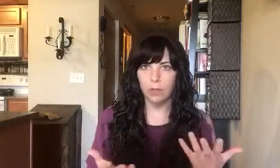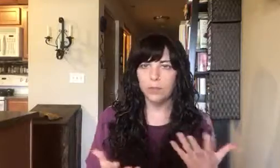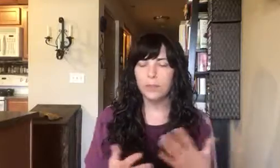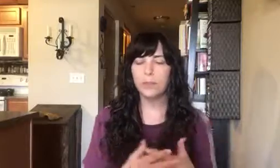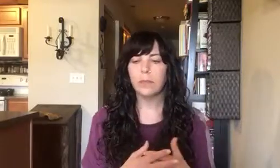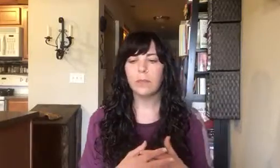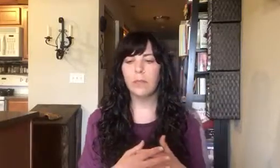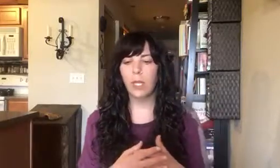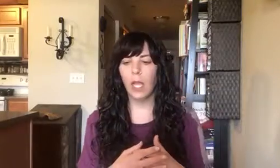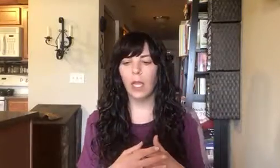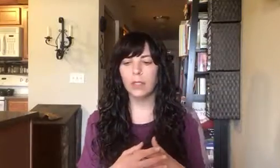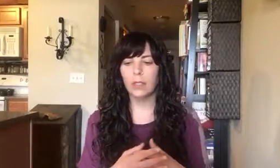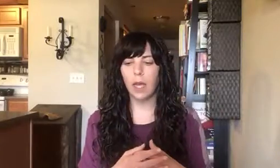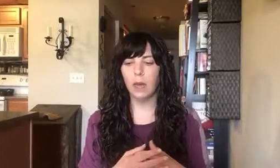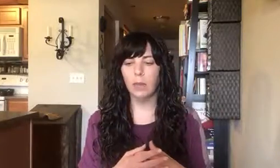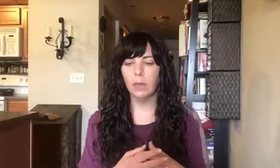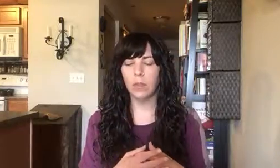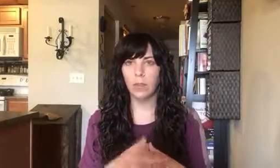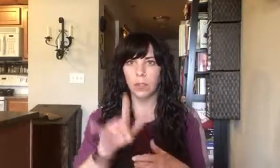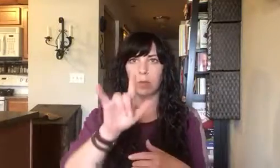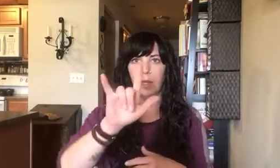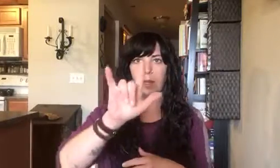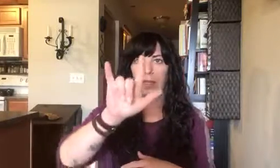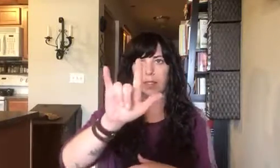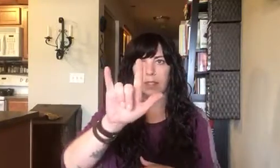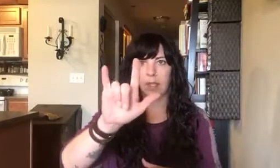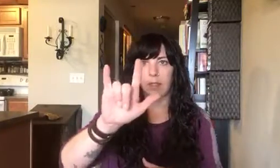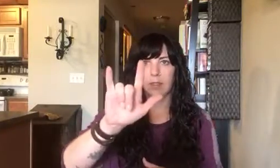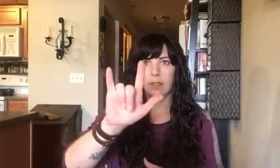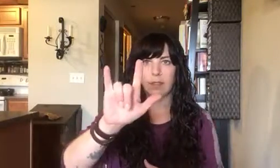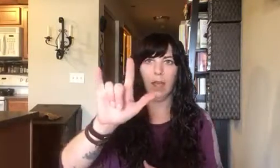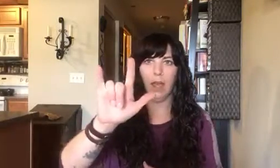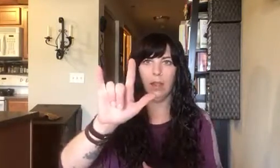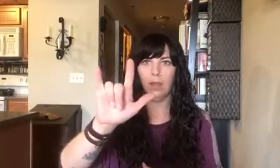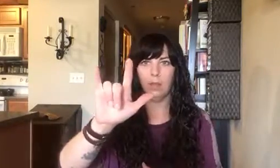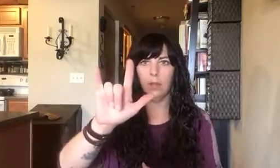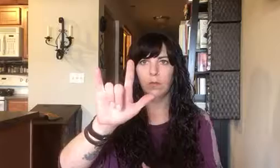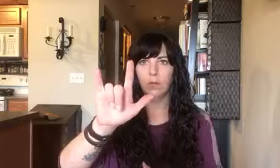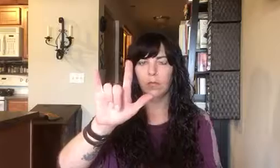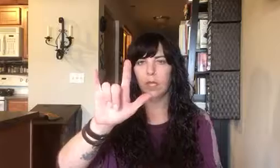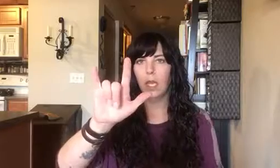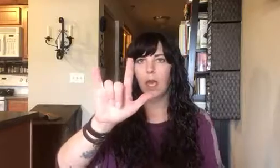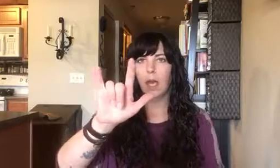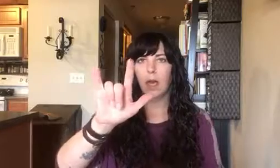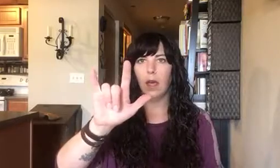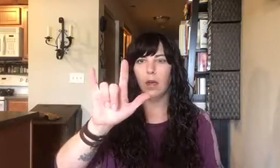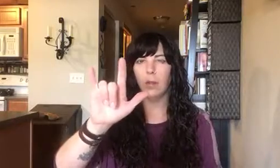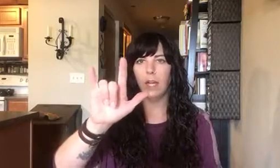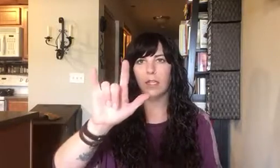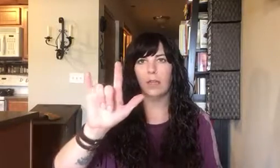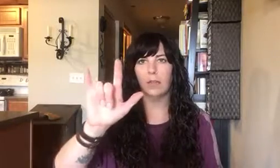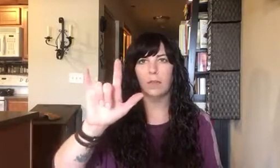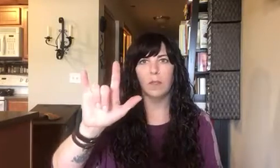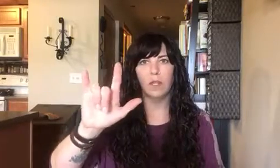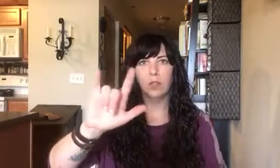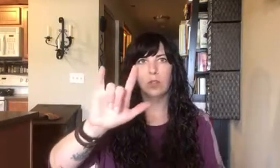you. And the first one is this, I love you. And I taught them the little